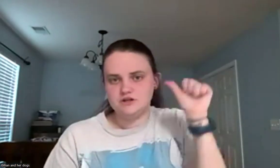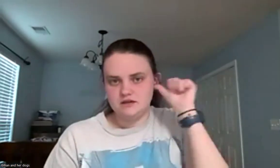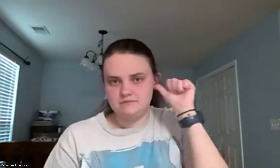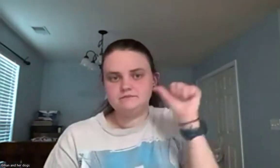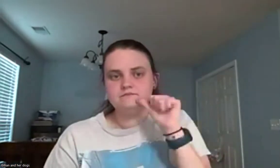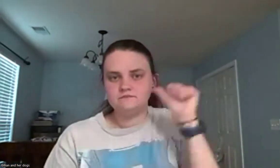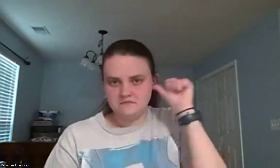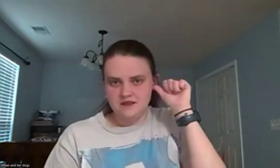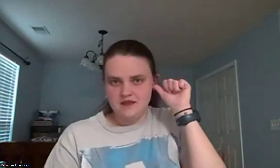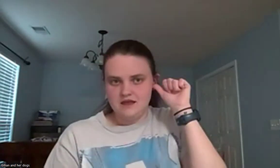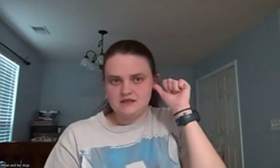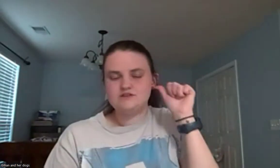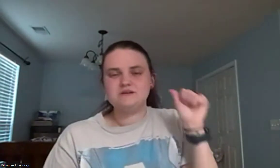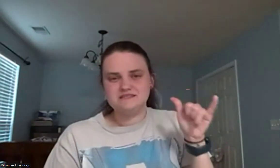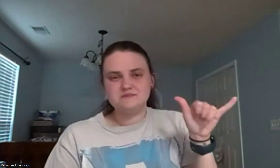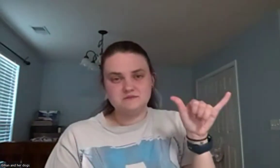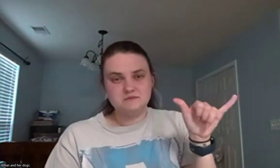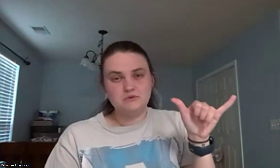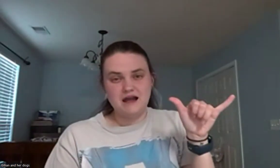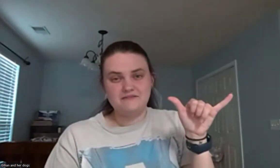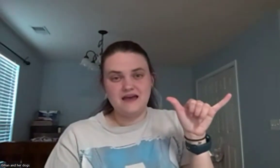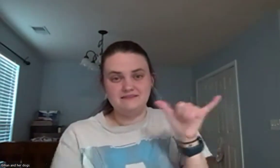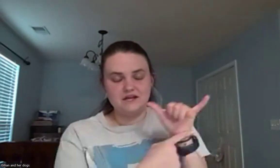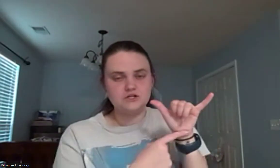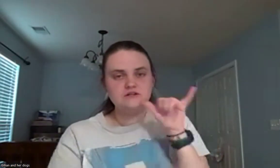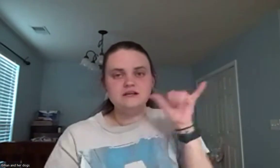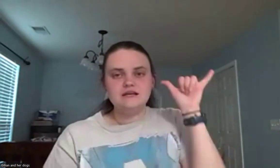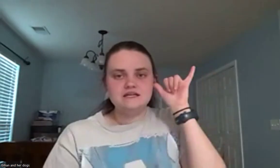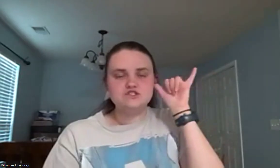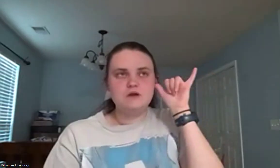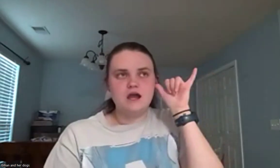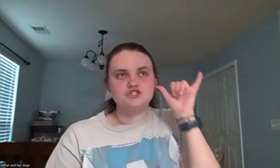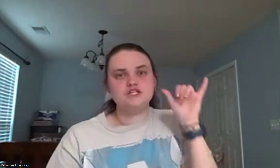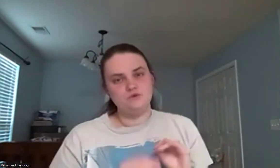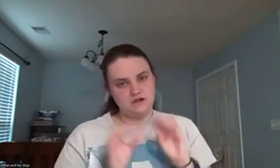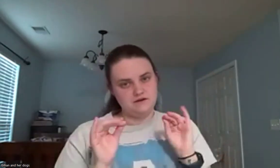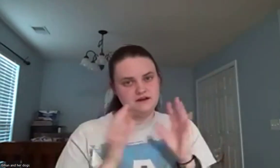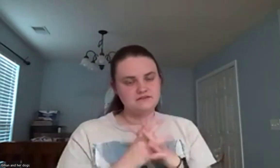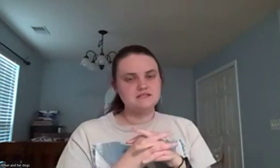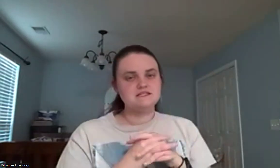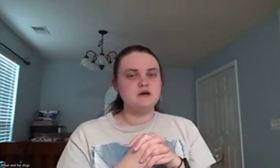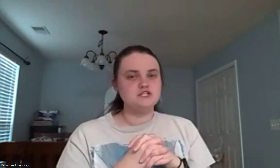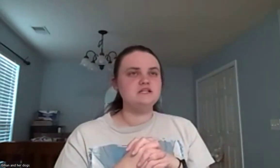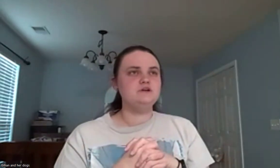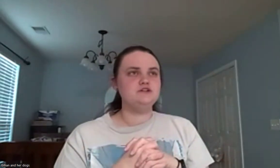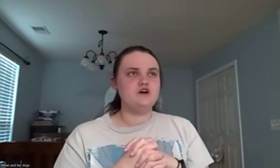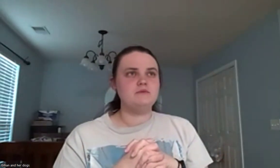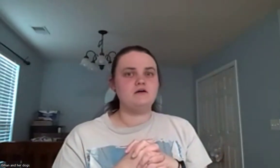yesterday. And so the reason sometimes people will add that letter is to actually help with clarifying things, especially when you talk about